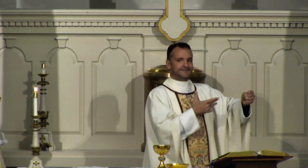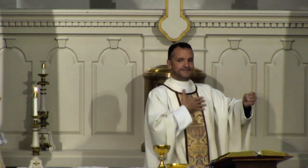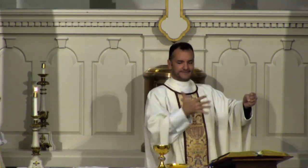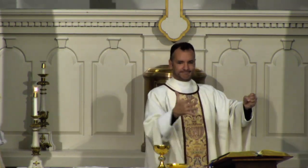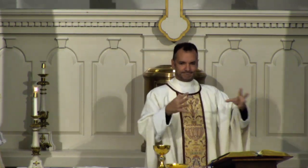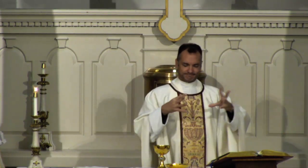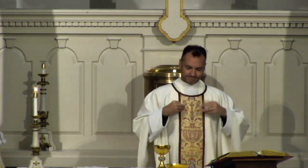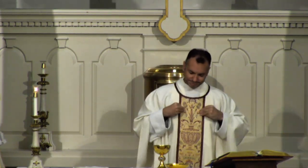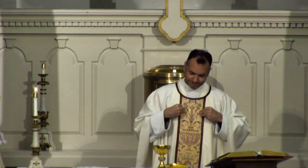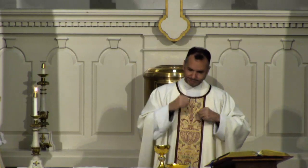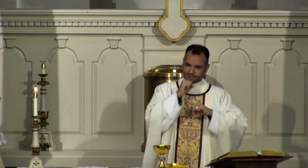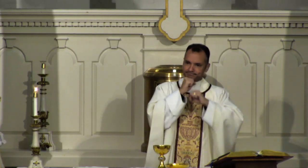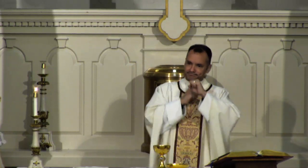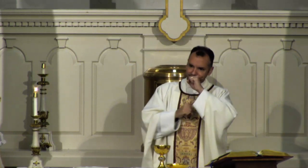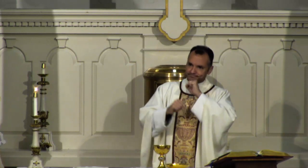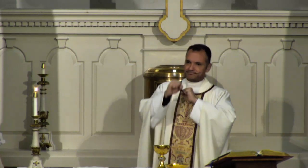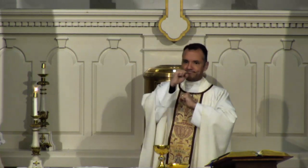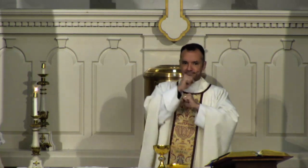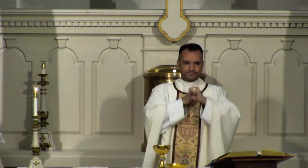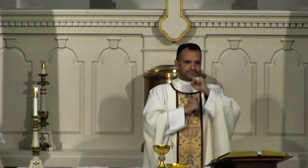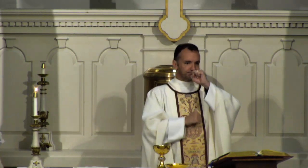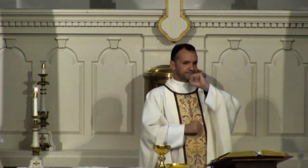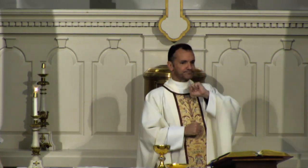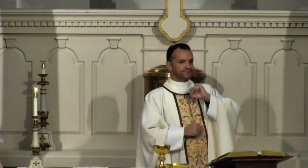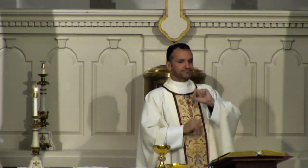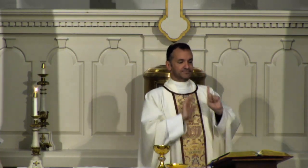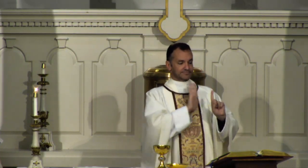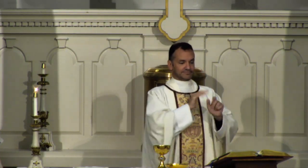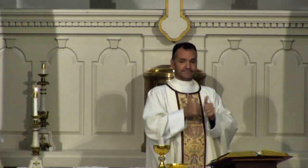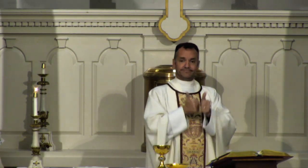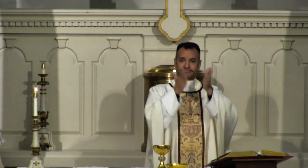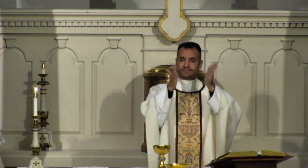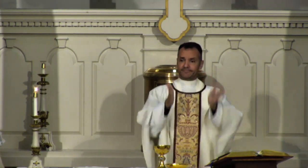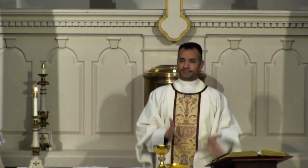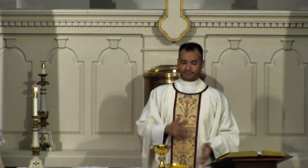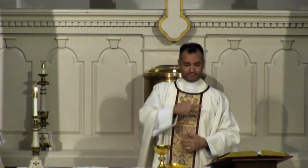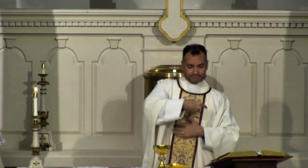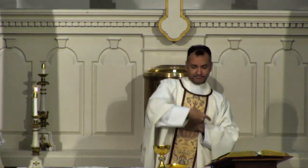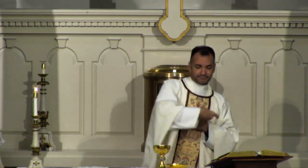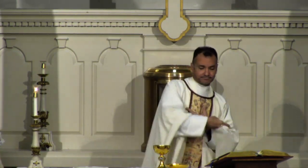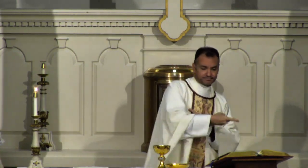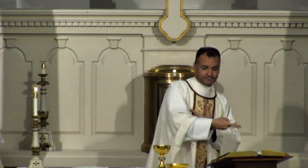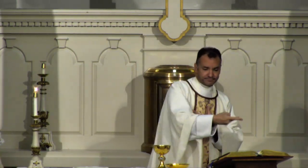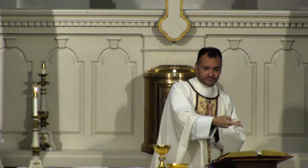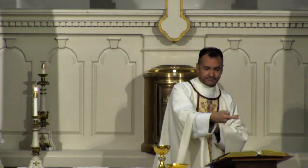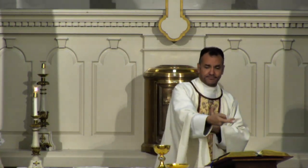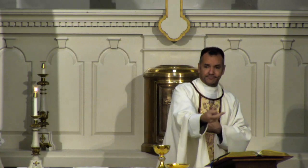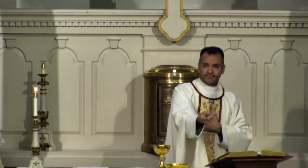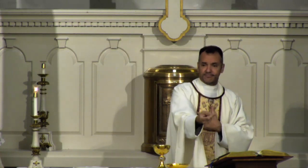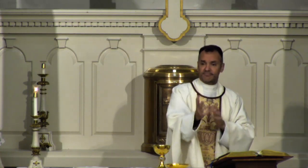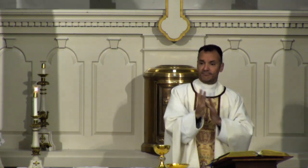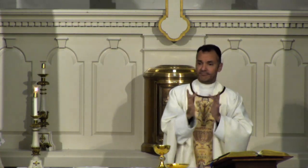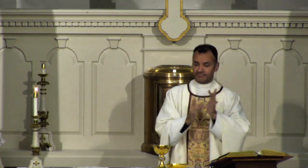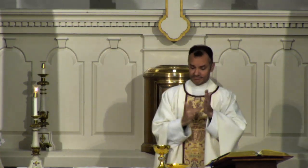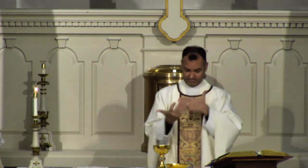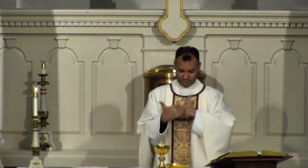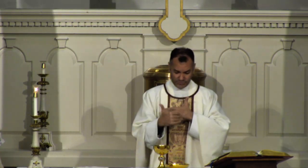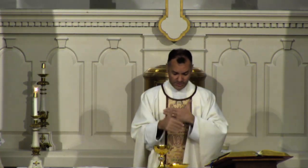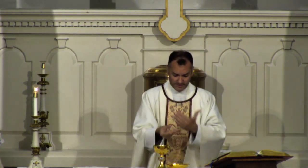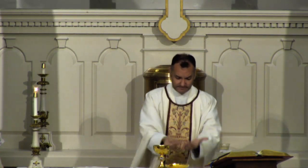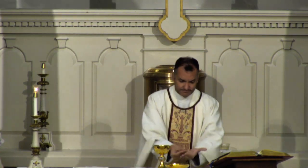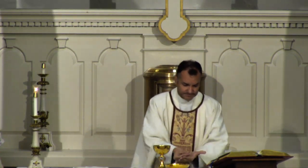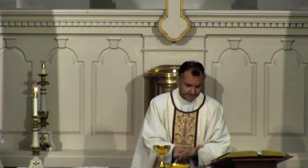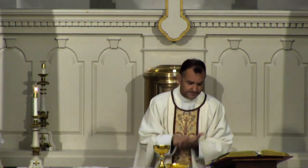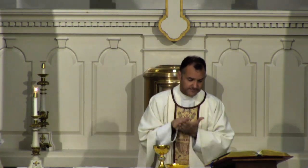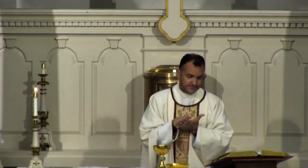At the time he was betrayed and entered willingly into his passion, he